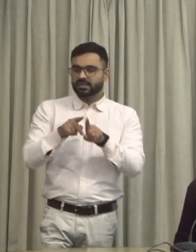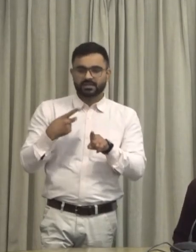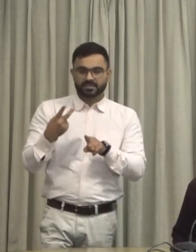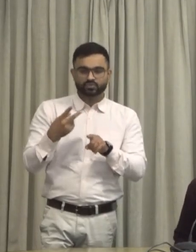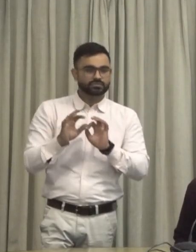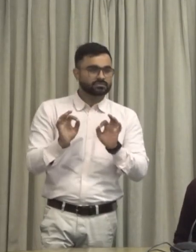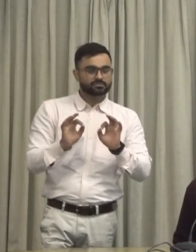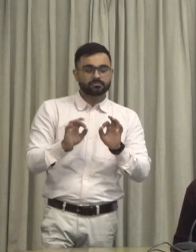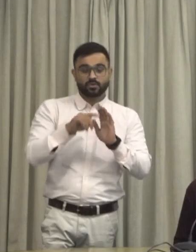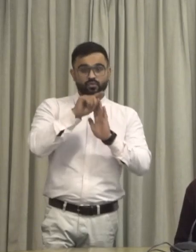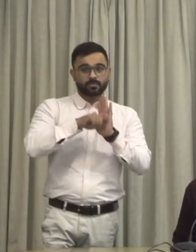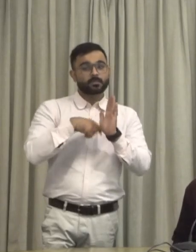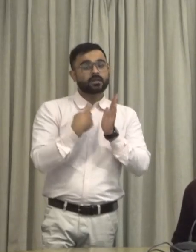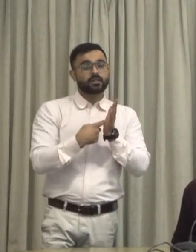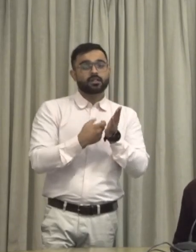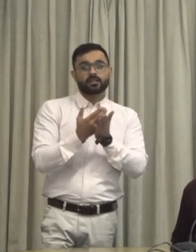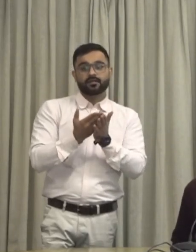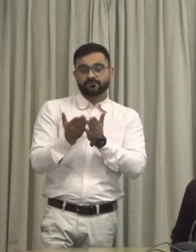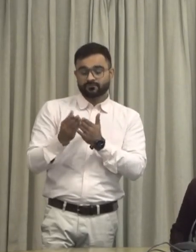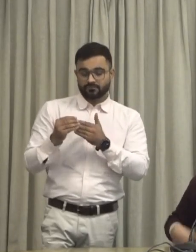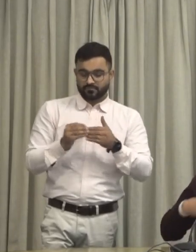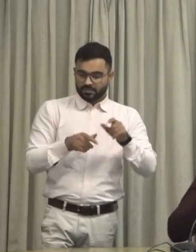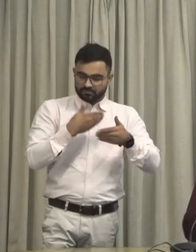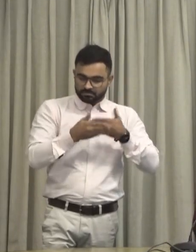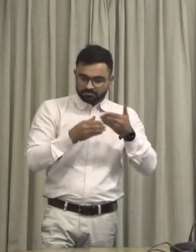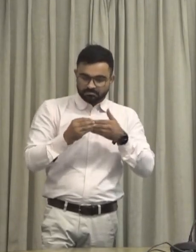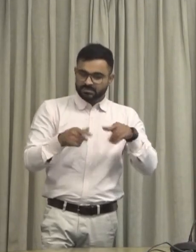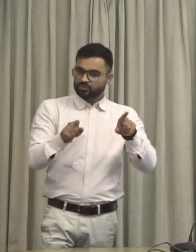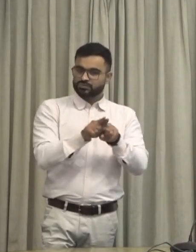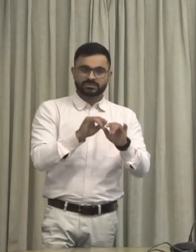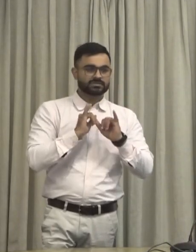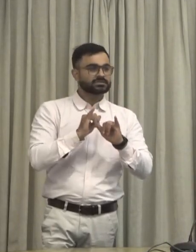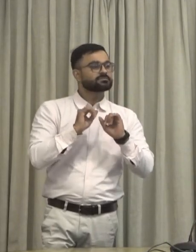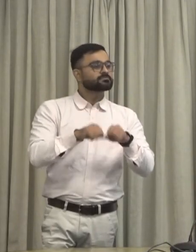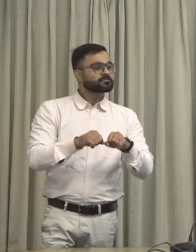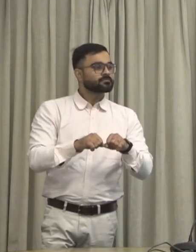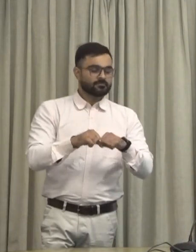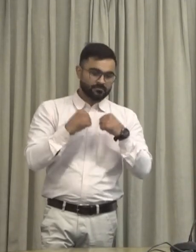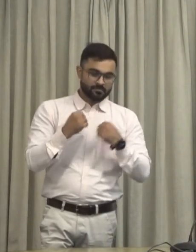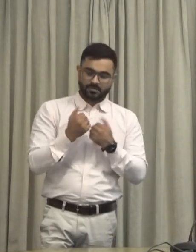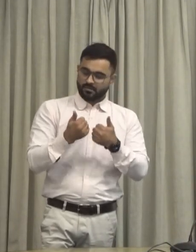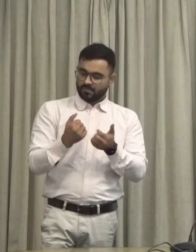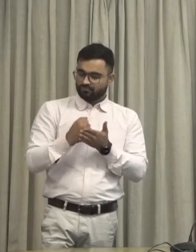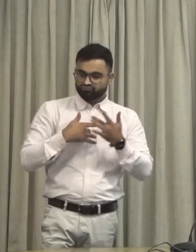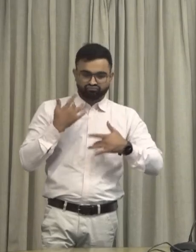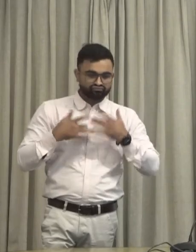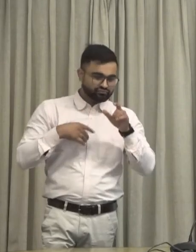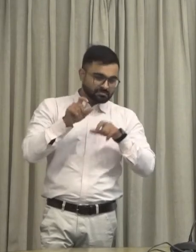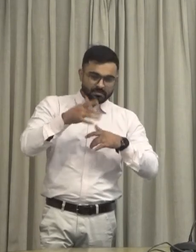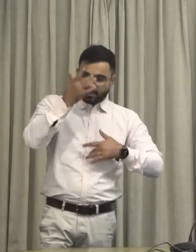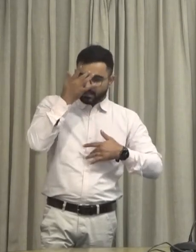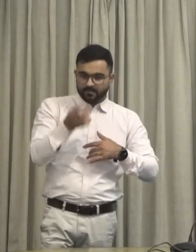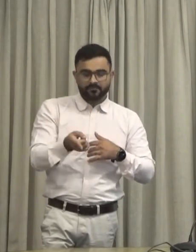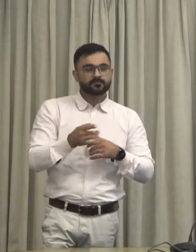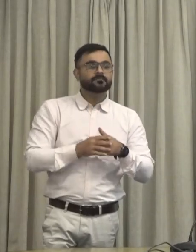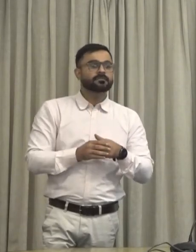But the principles, the way I treat my patients are same. That I am going to act in the best interest of my patient.